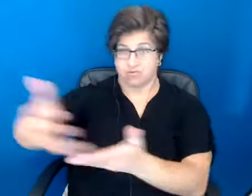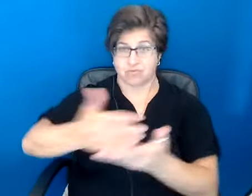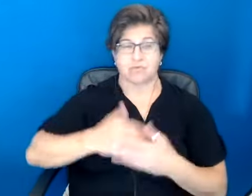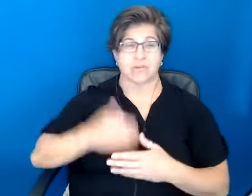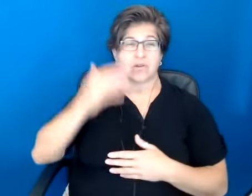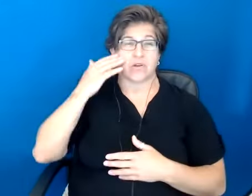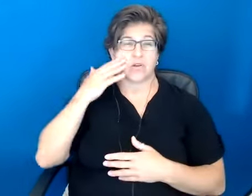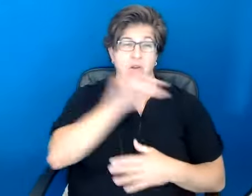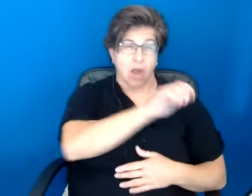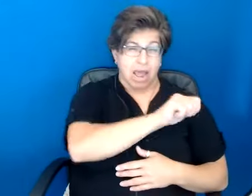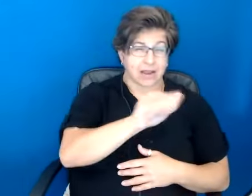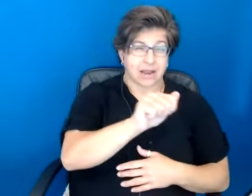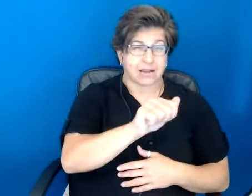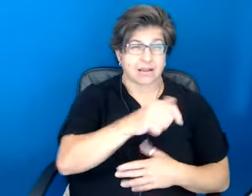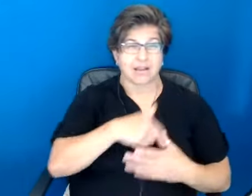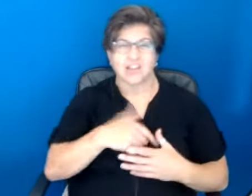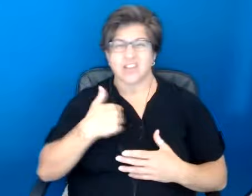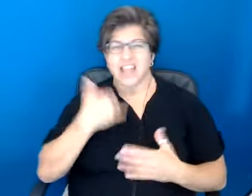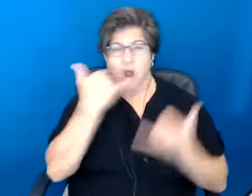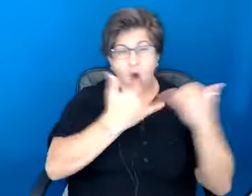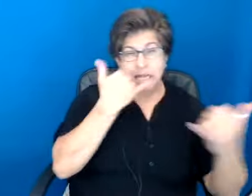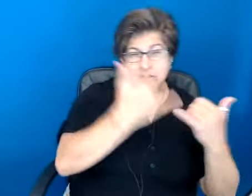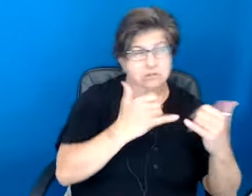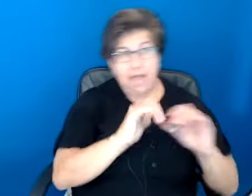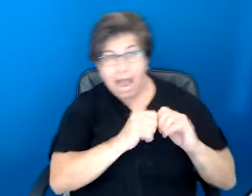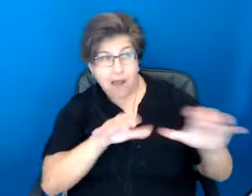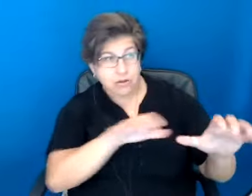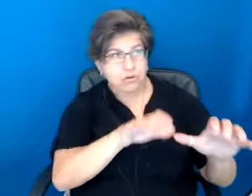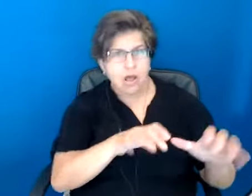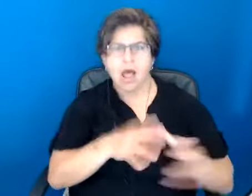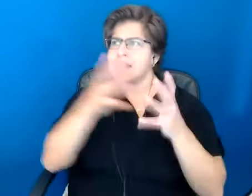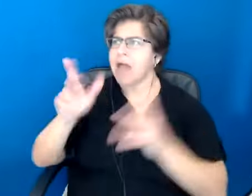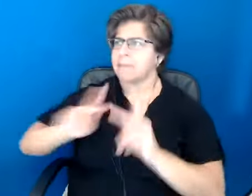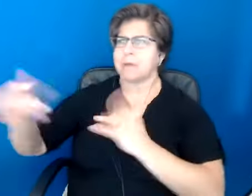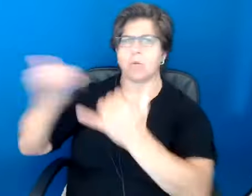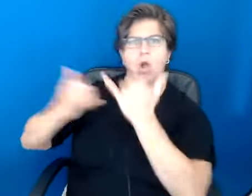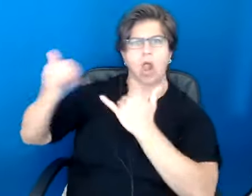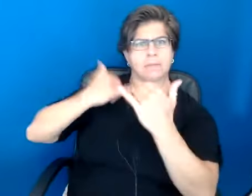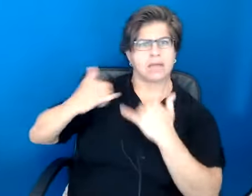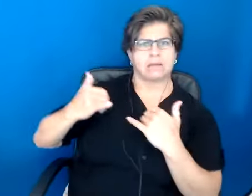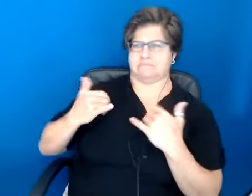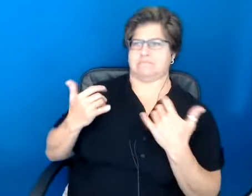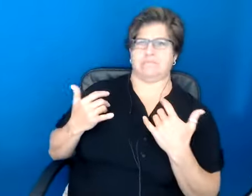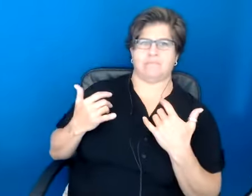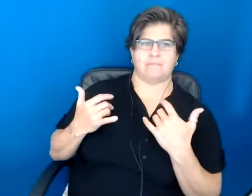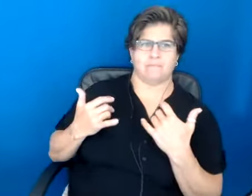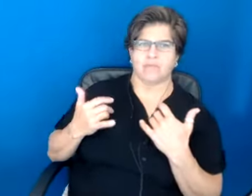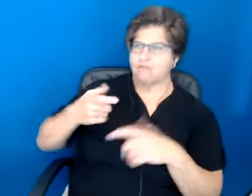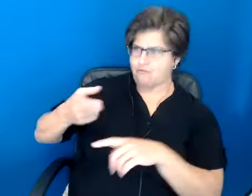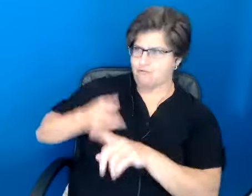place. But anyway, I get these phone numbers, and, you know, I've heard it said in AA, you know, when the alcoholics in AA, they get lots of phone calls, you know,